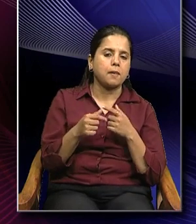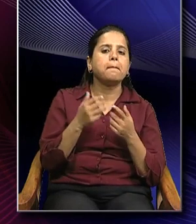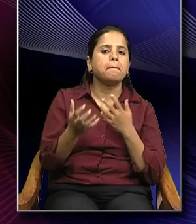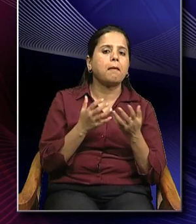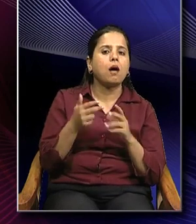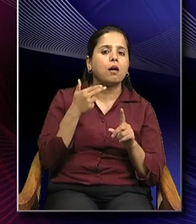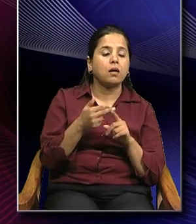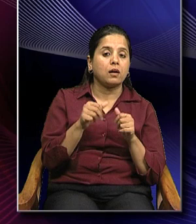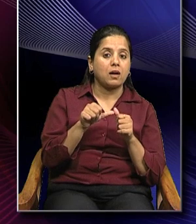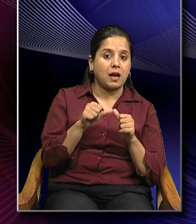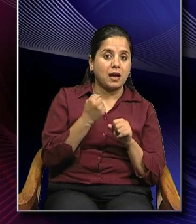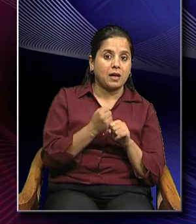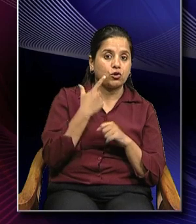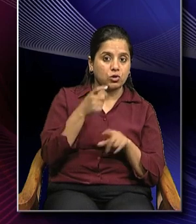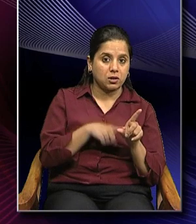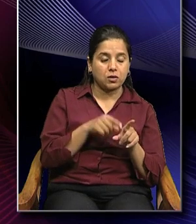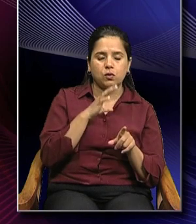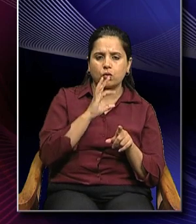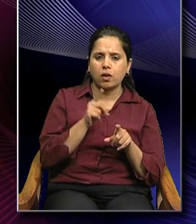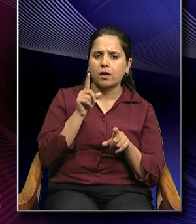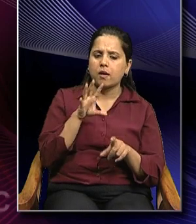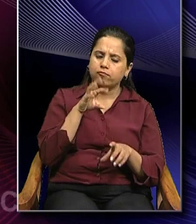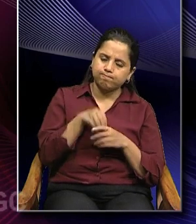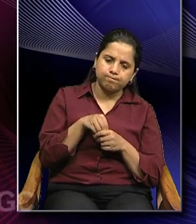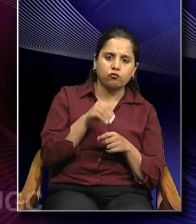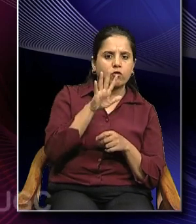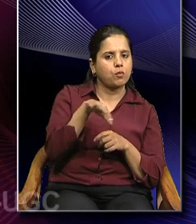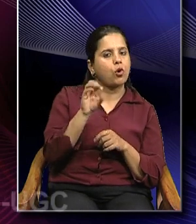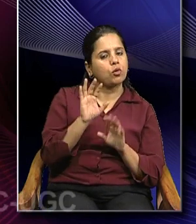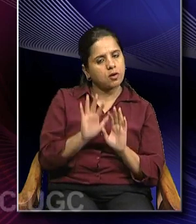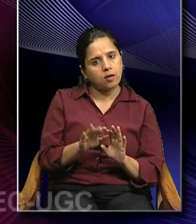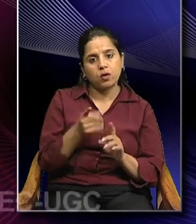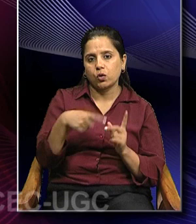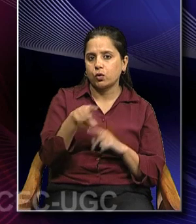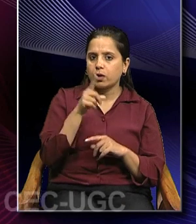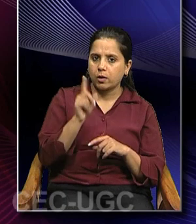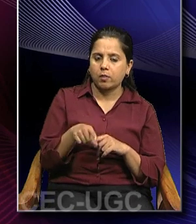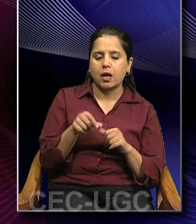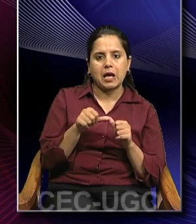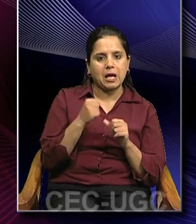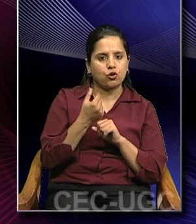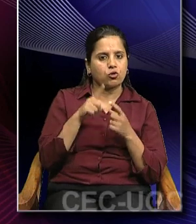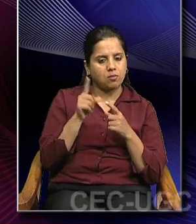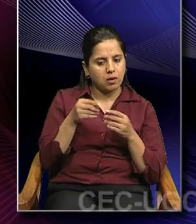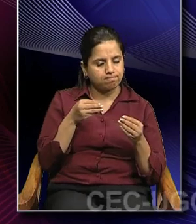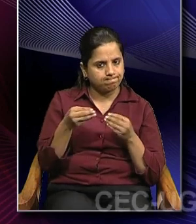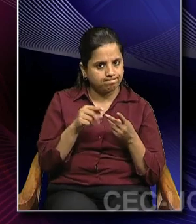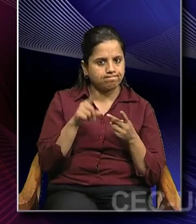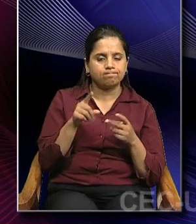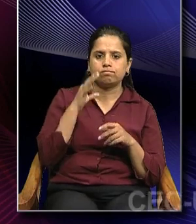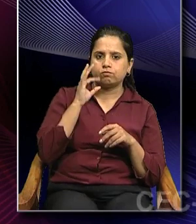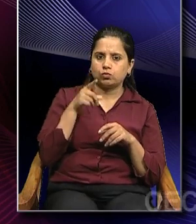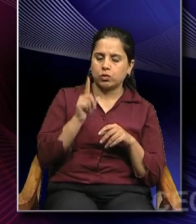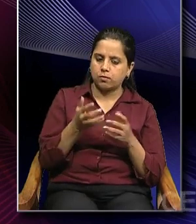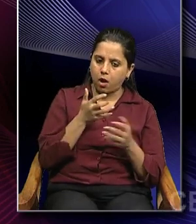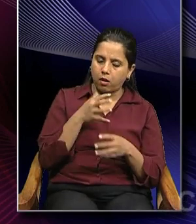is actually at the core of marketing 5.0. You need to be very agile, you need to stay relevant in the